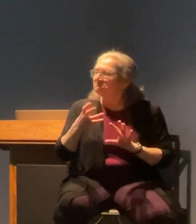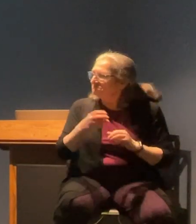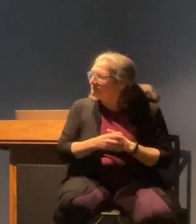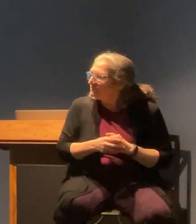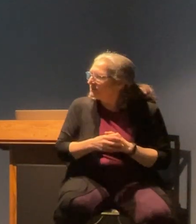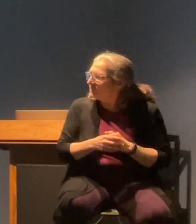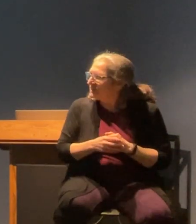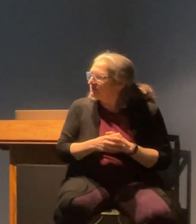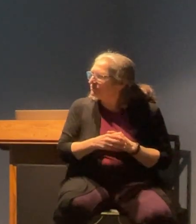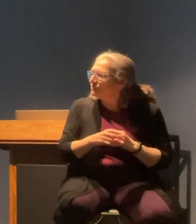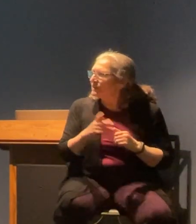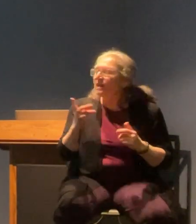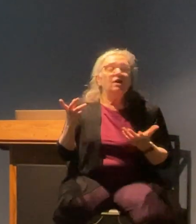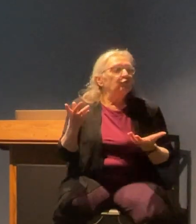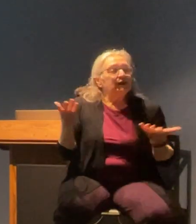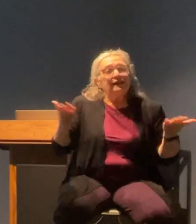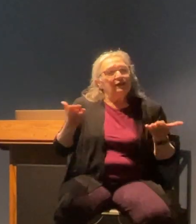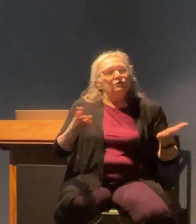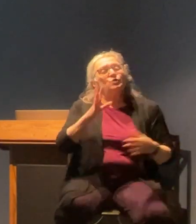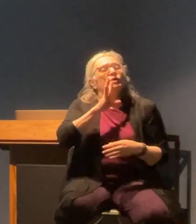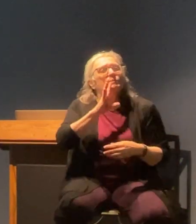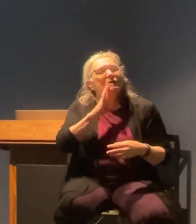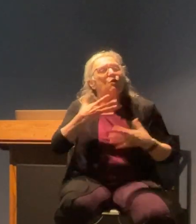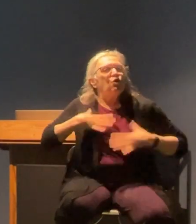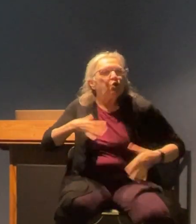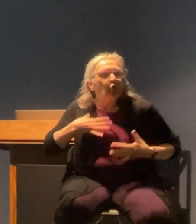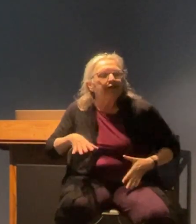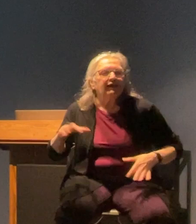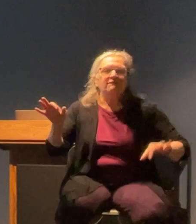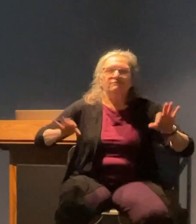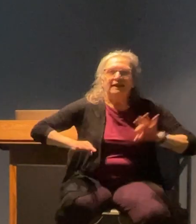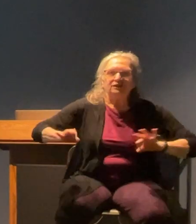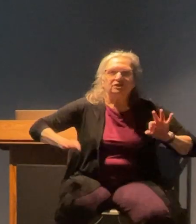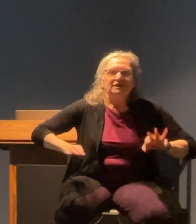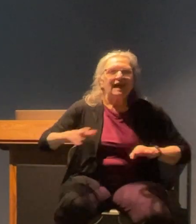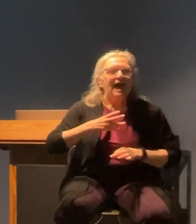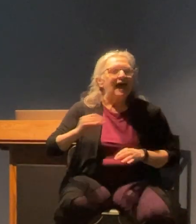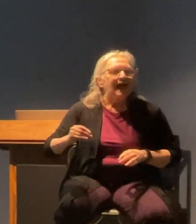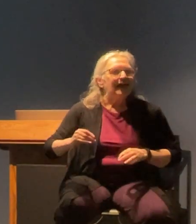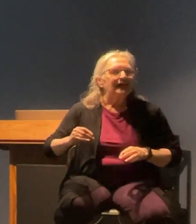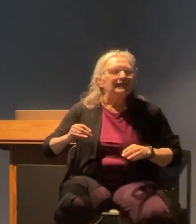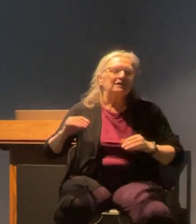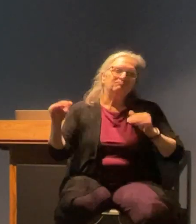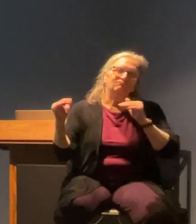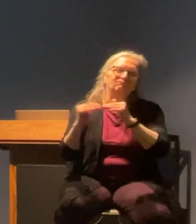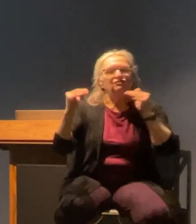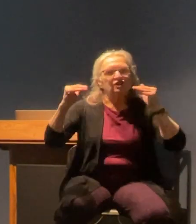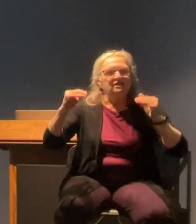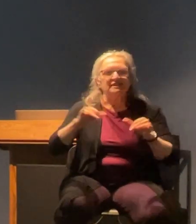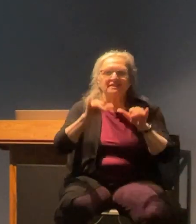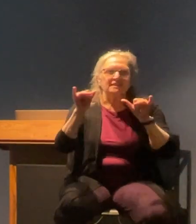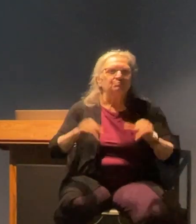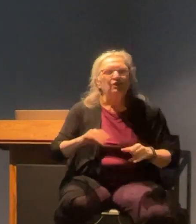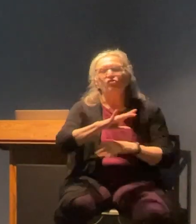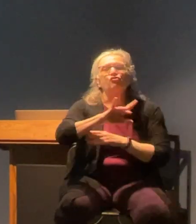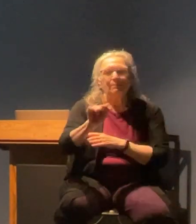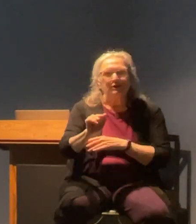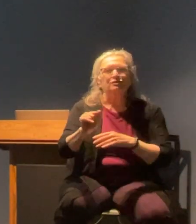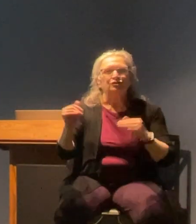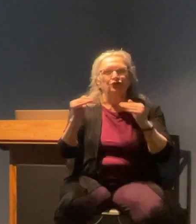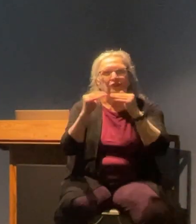to talk about clothing and fashion and the justice system, right, and the criminal justice